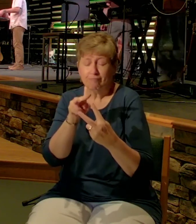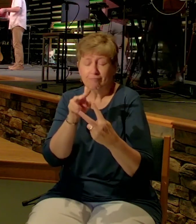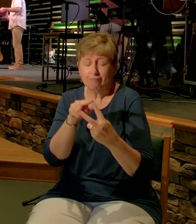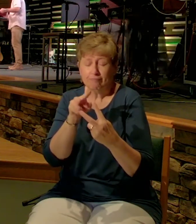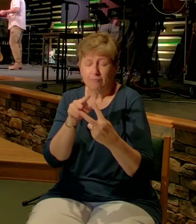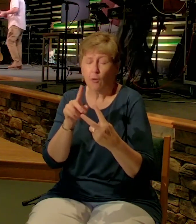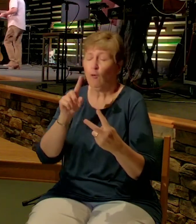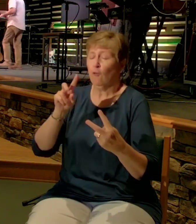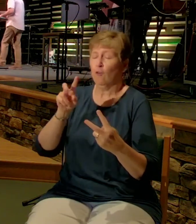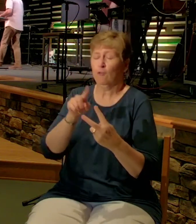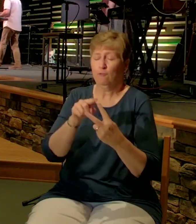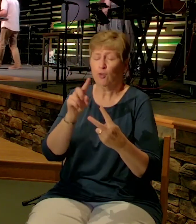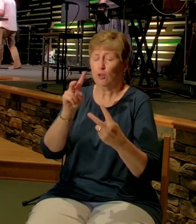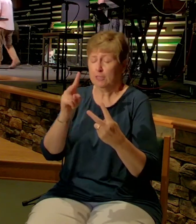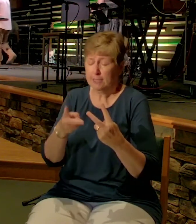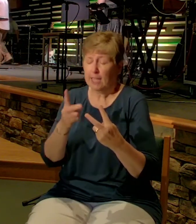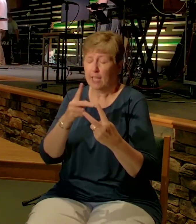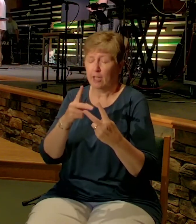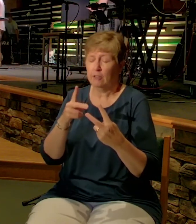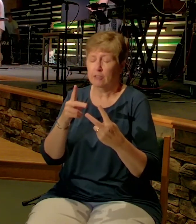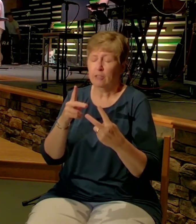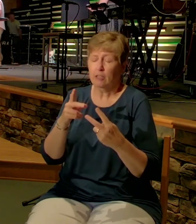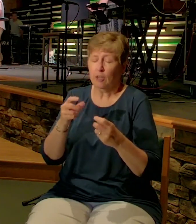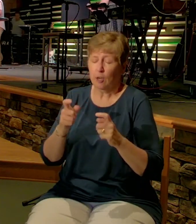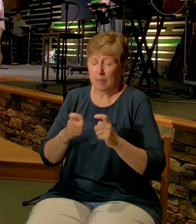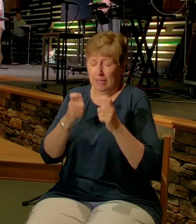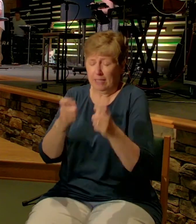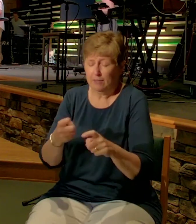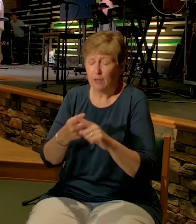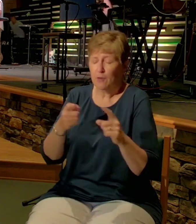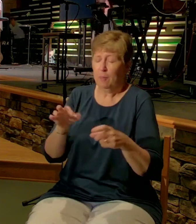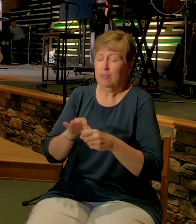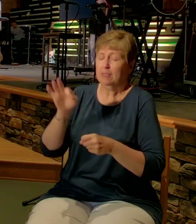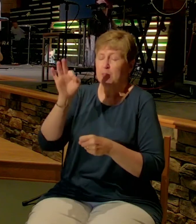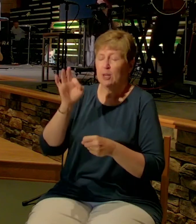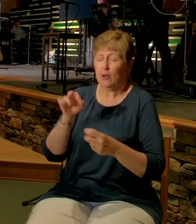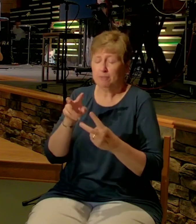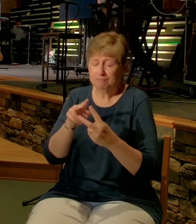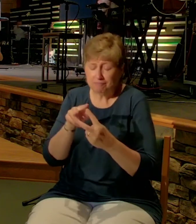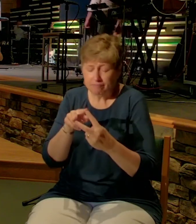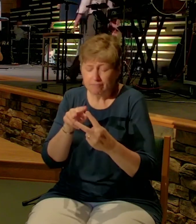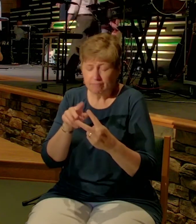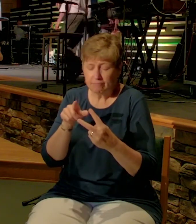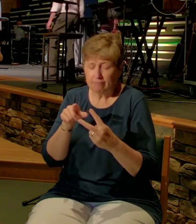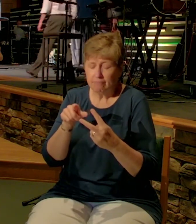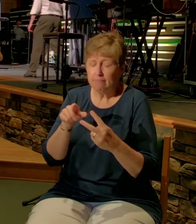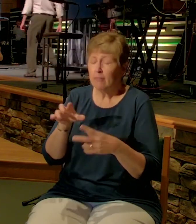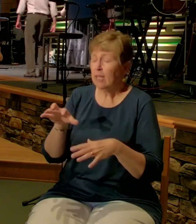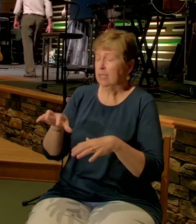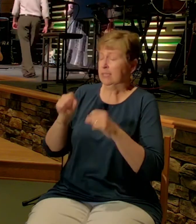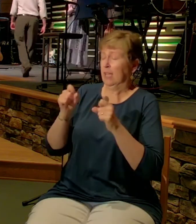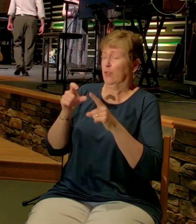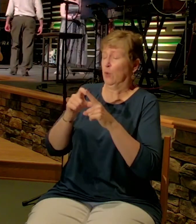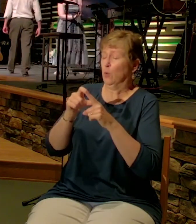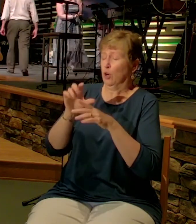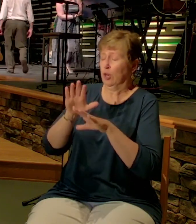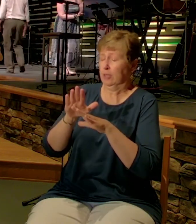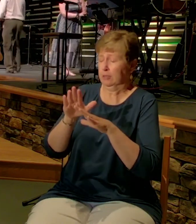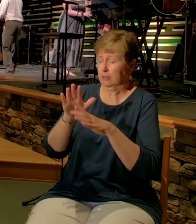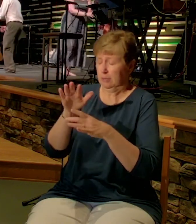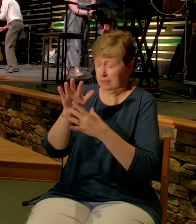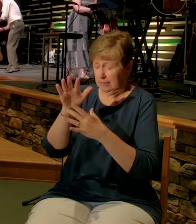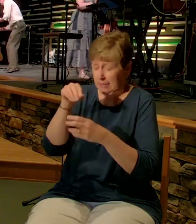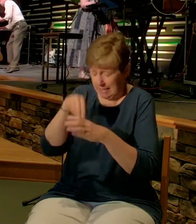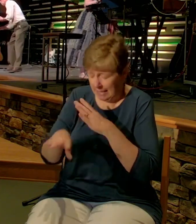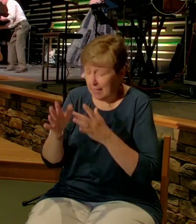morning, And Lord, would you just take those words that are in Scripture, and